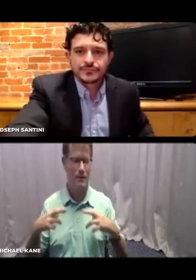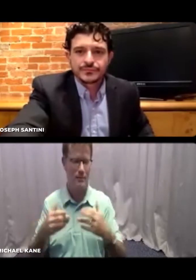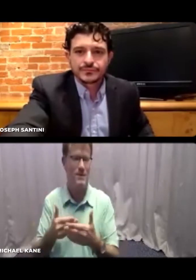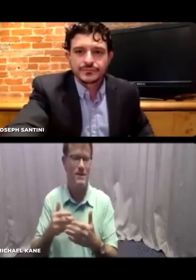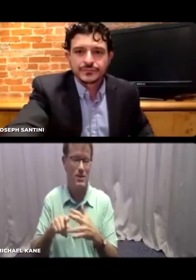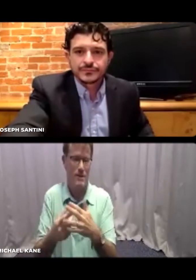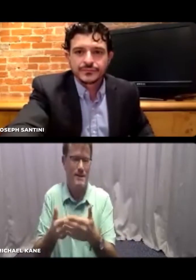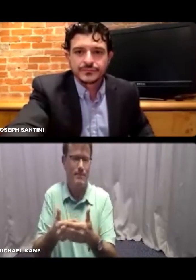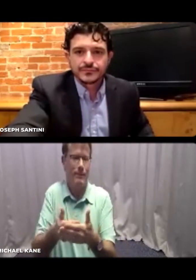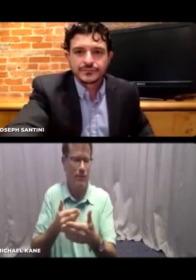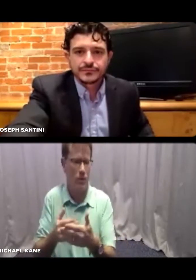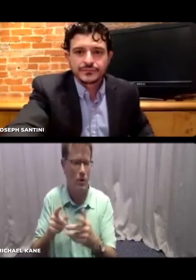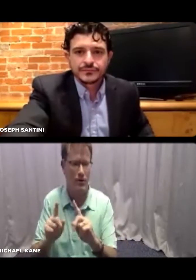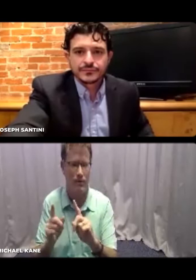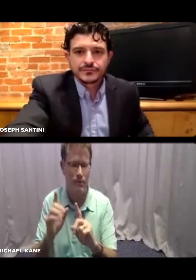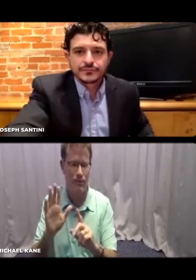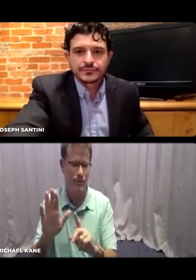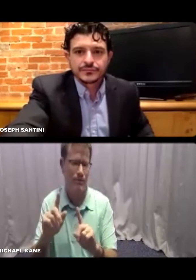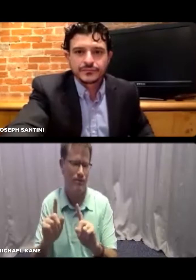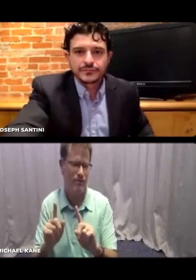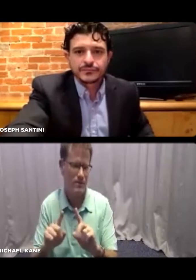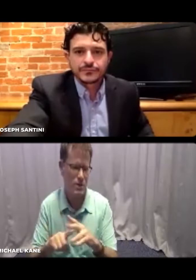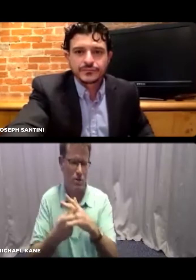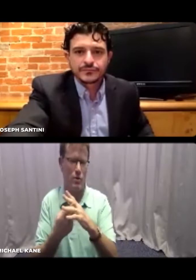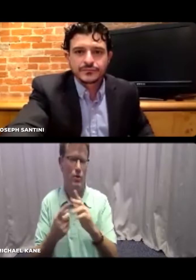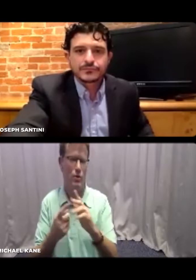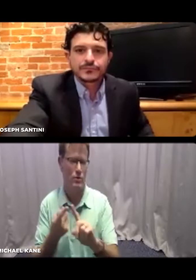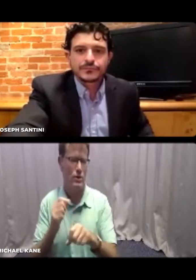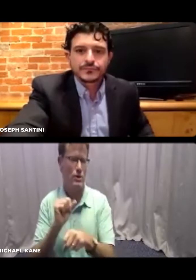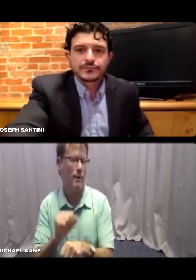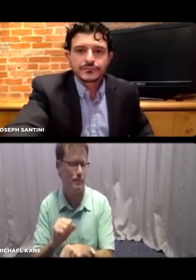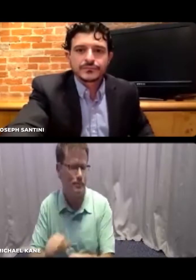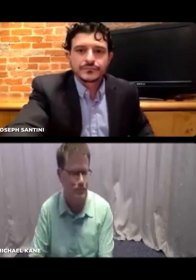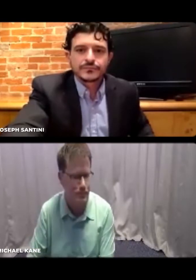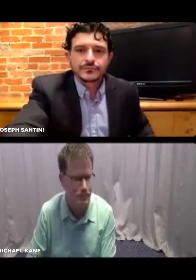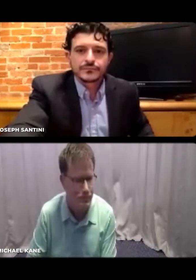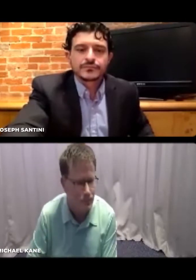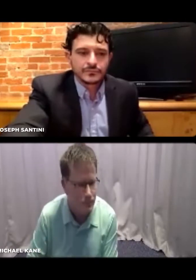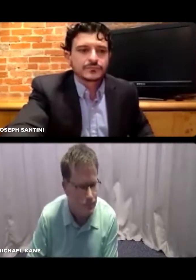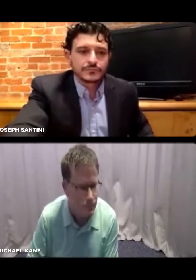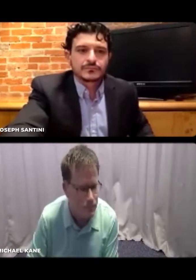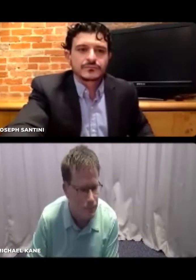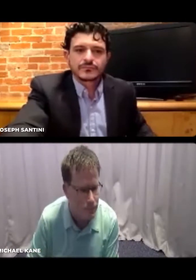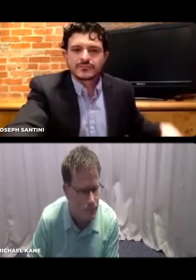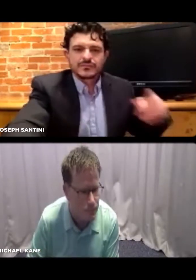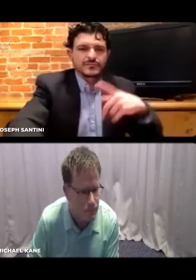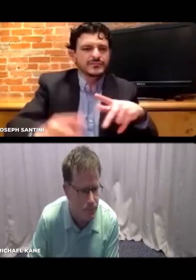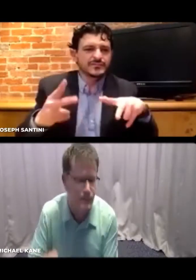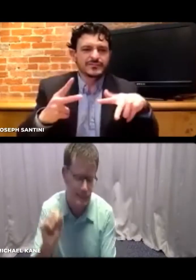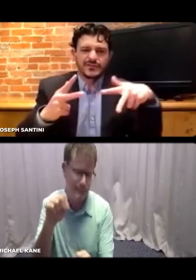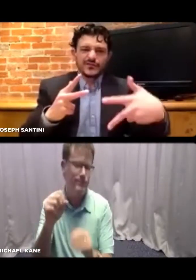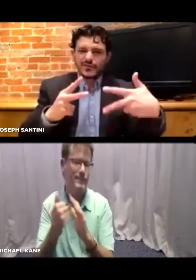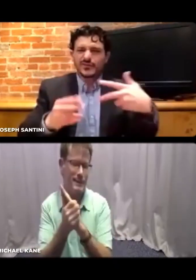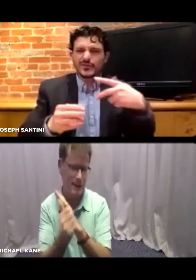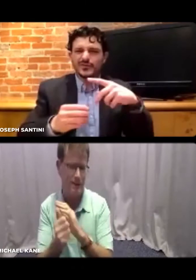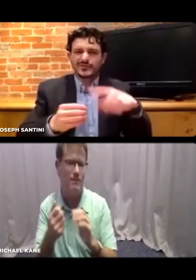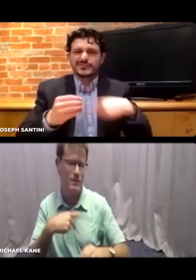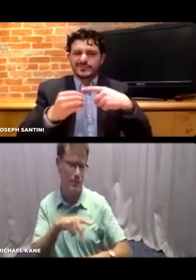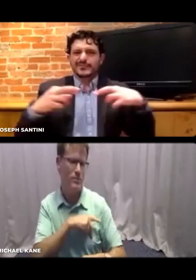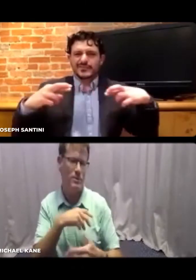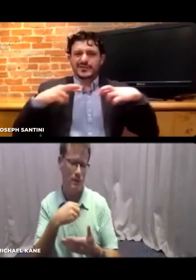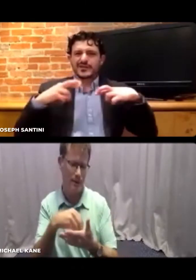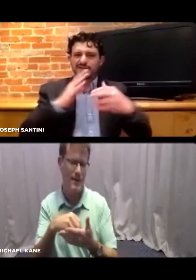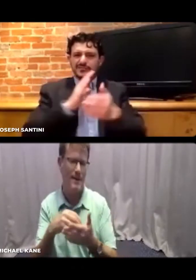of retirement before you even start your first job. And skills, personal finance